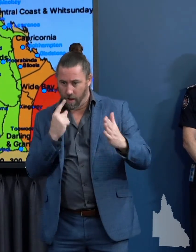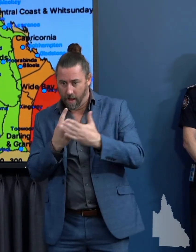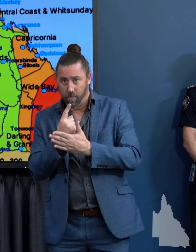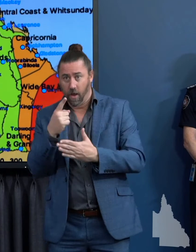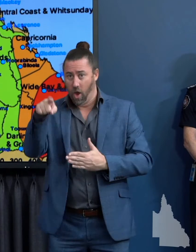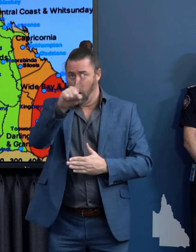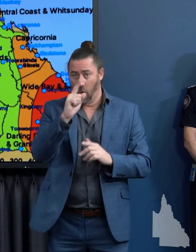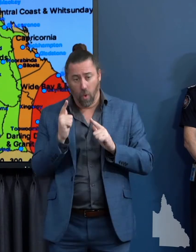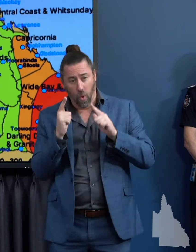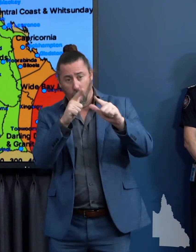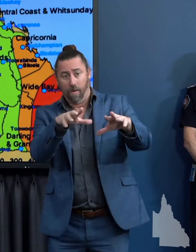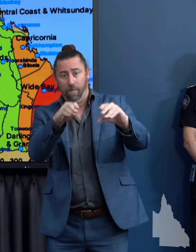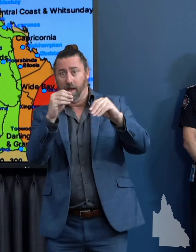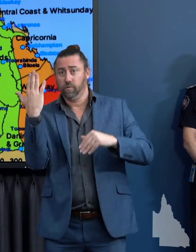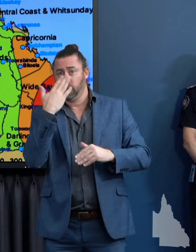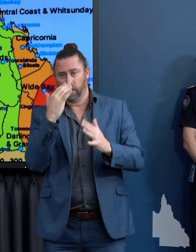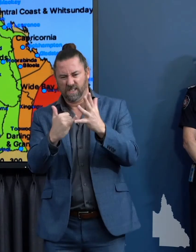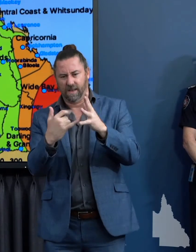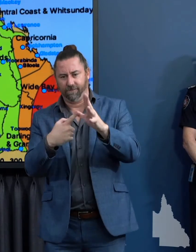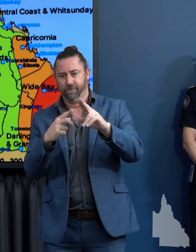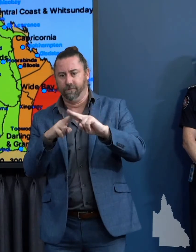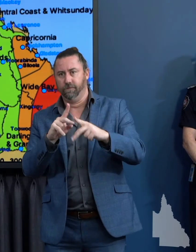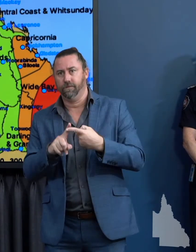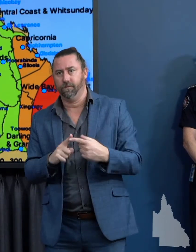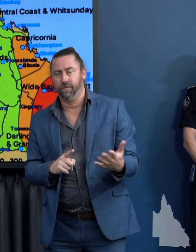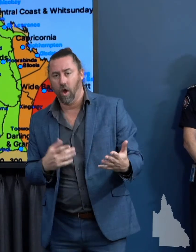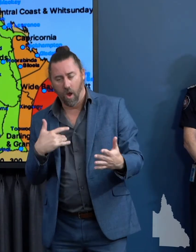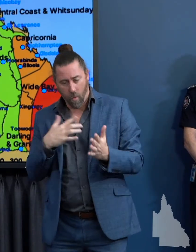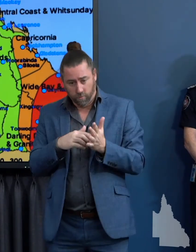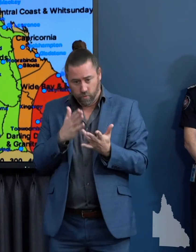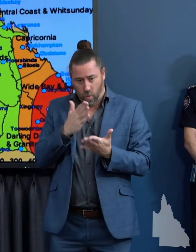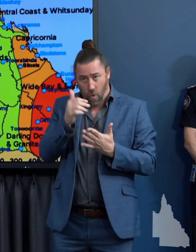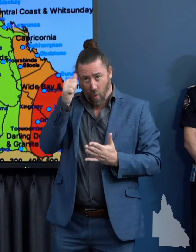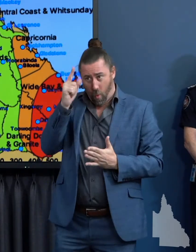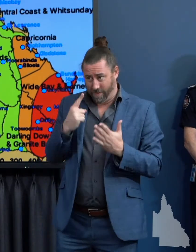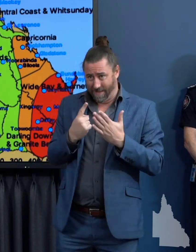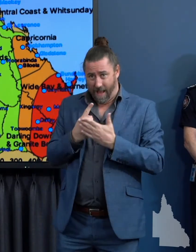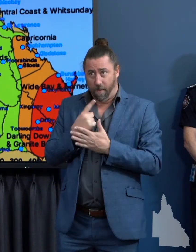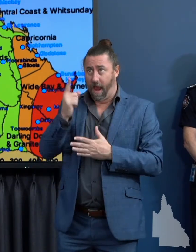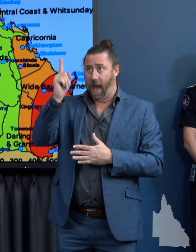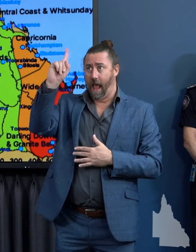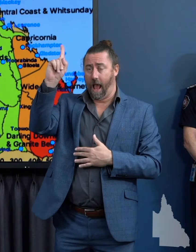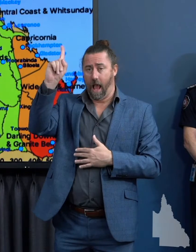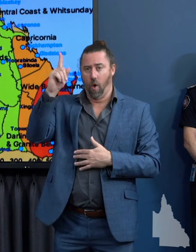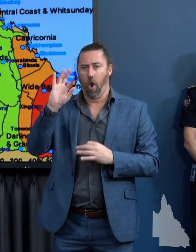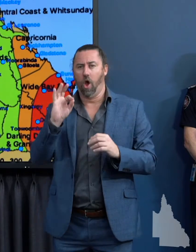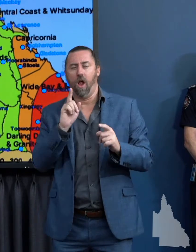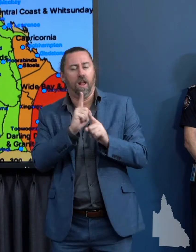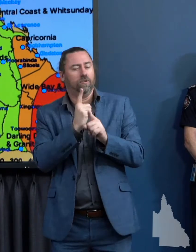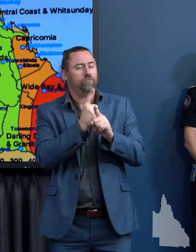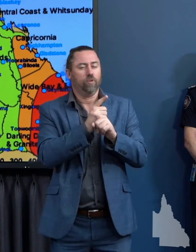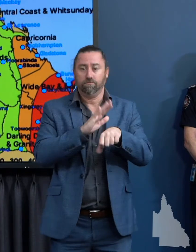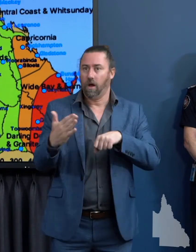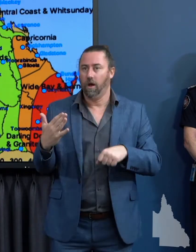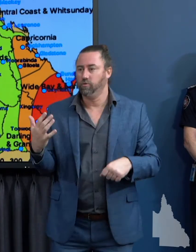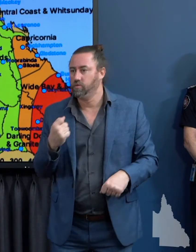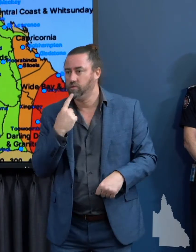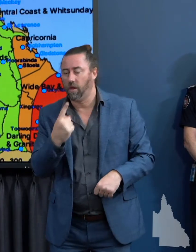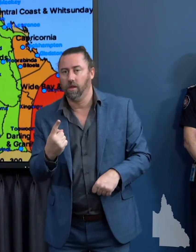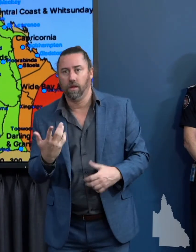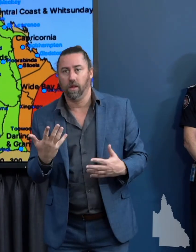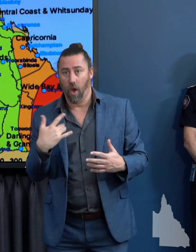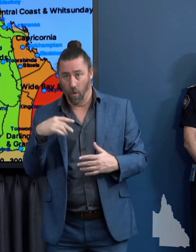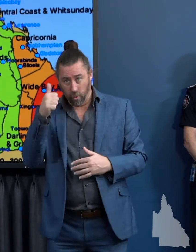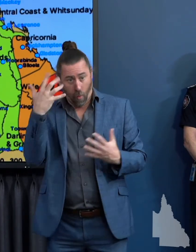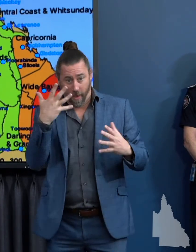children safely from school and getting the most up-to-date information about the severe, where we believe that the severe impact is going to